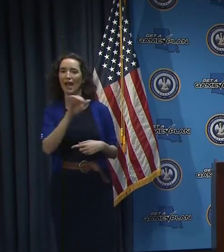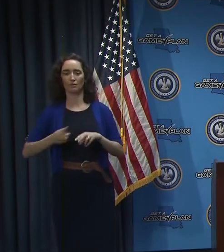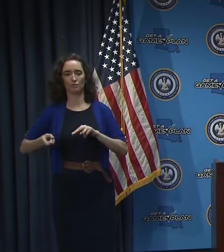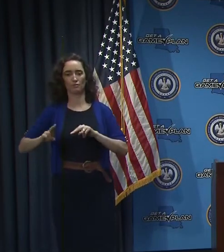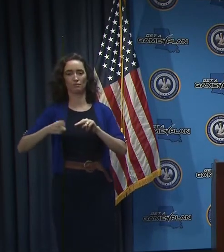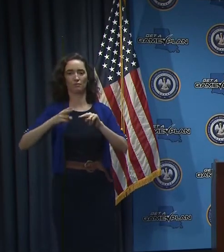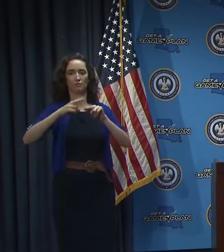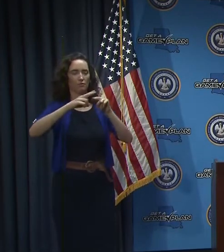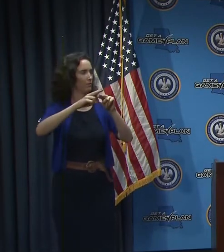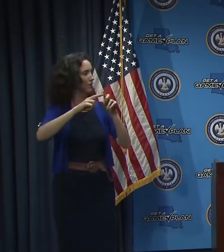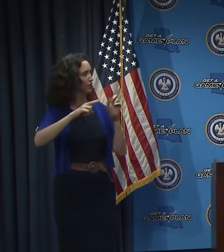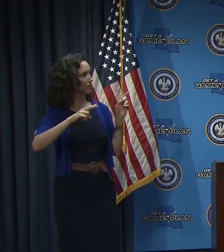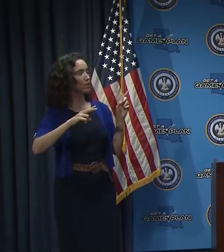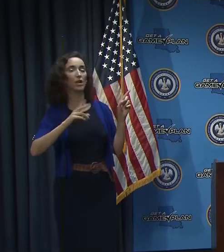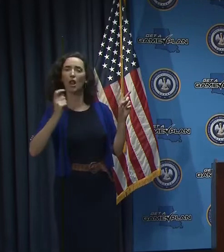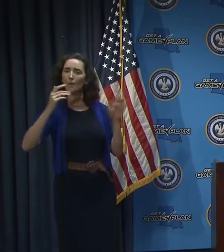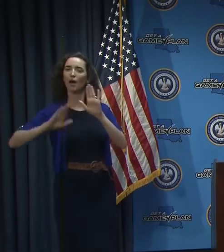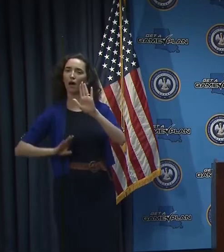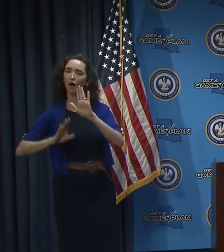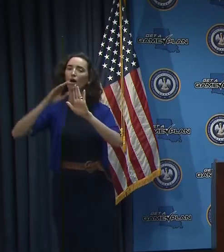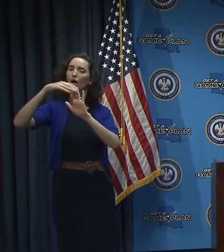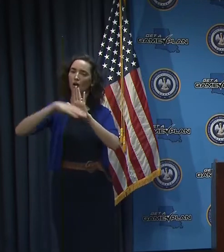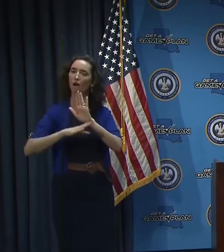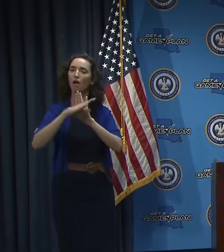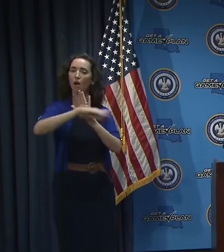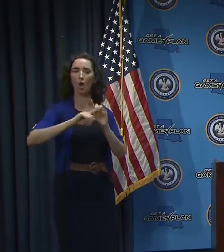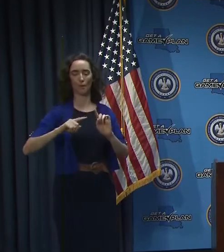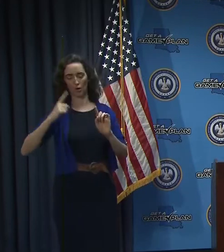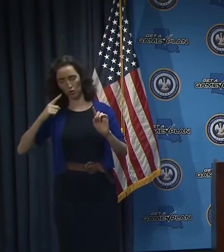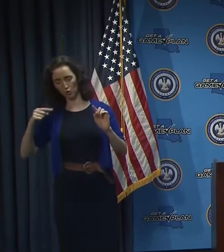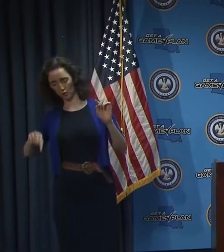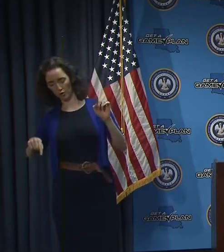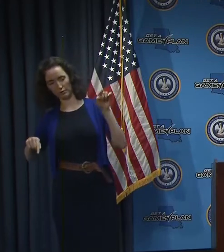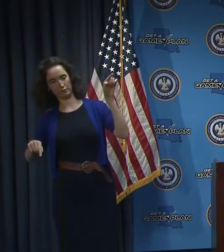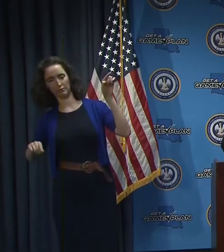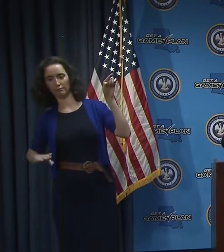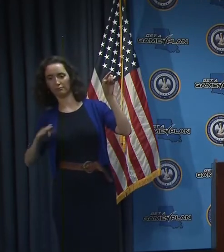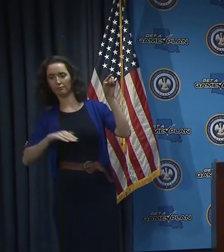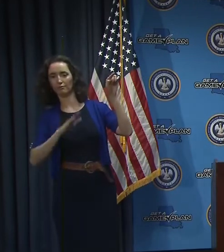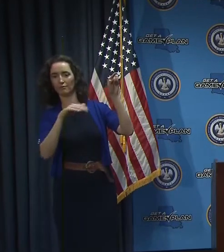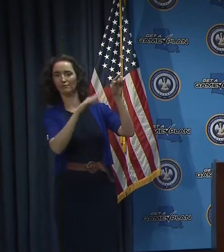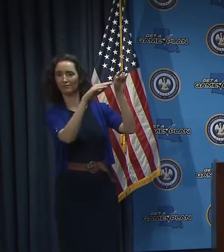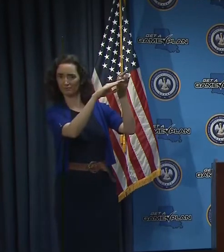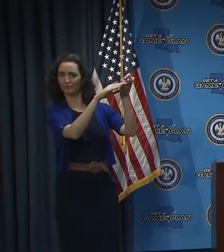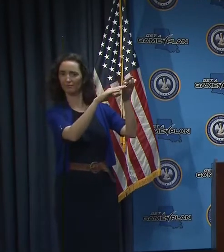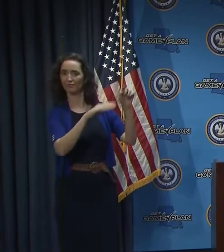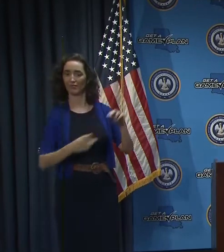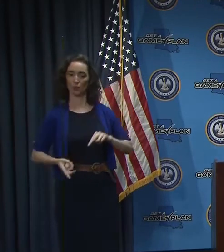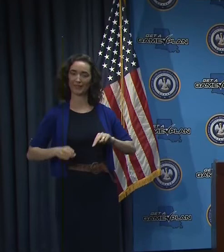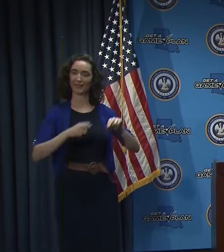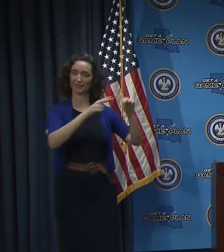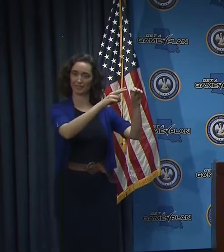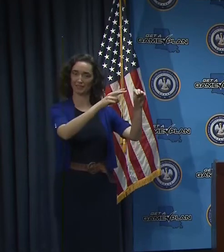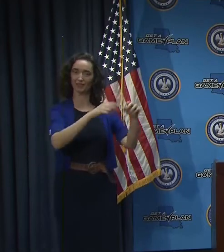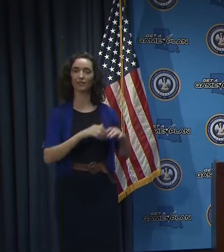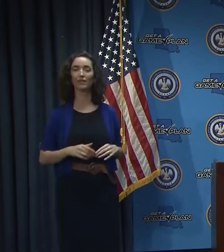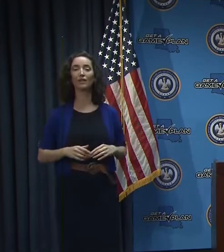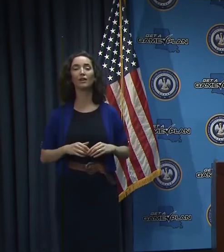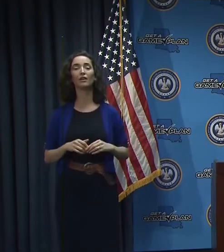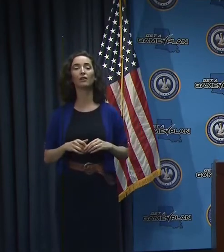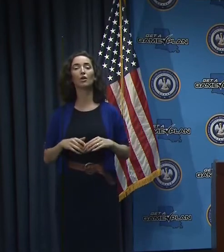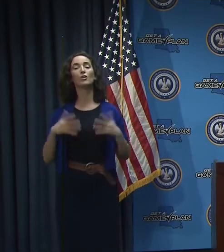sort of undulating pattern, but the general trend is increasing. And you know, we're not basing the criteria off of looking at